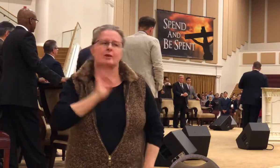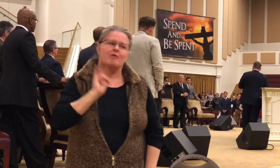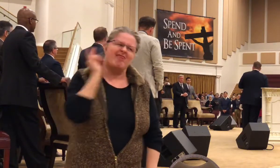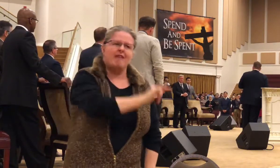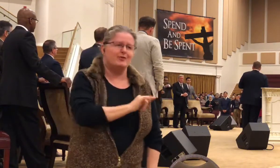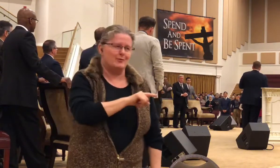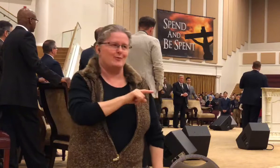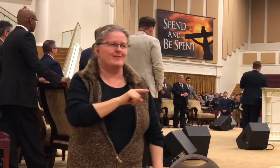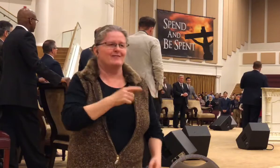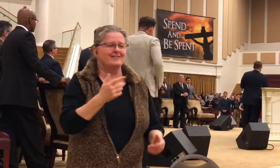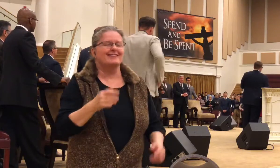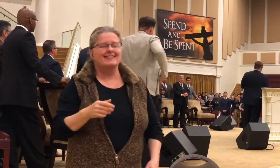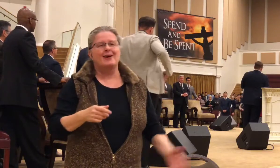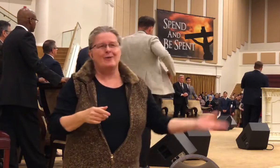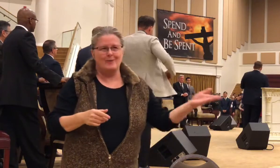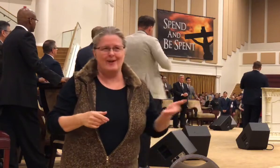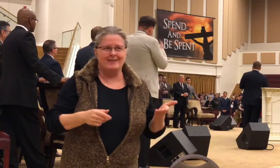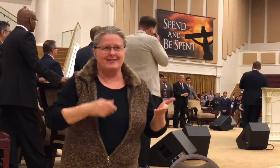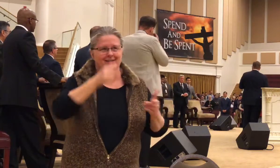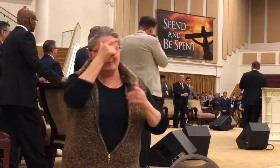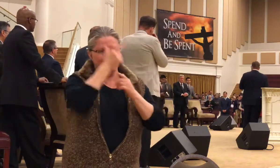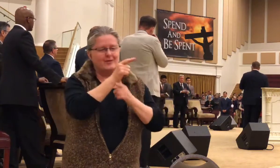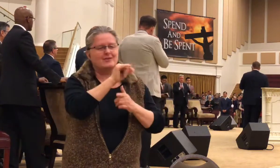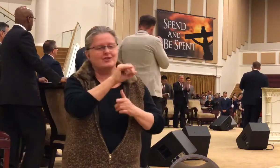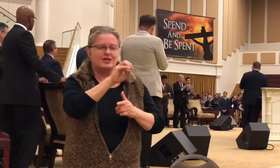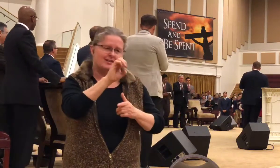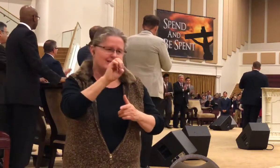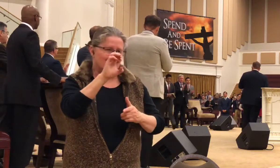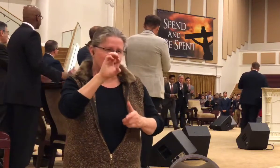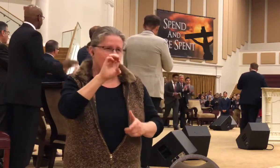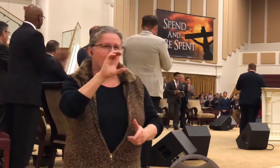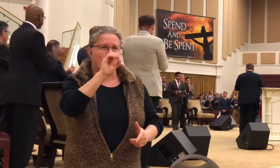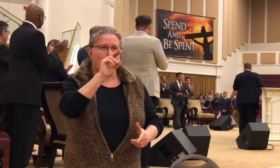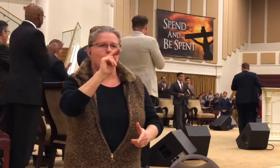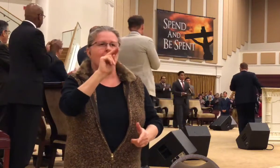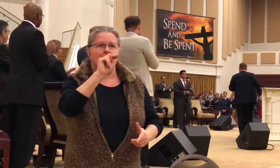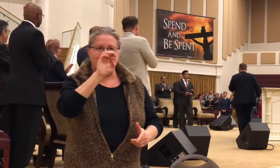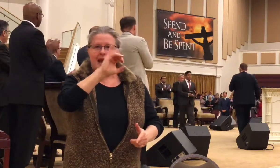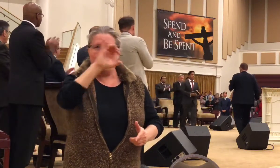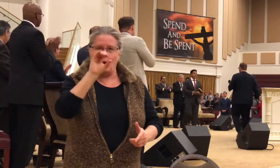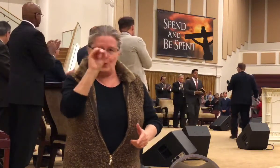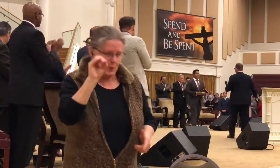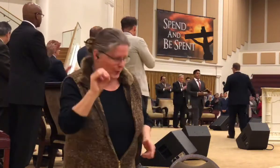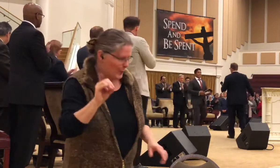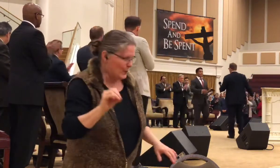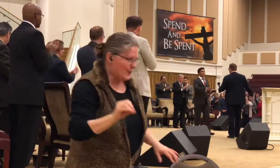you. Would you welcome Brother Jesse Cornejo to preach at the Rock Church?